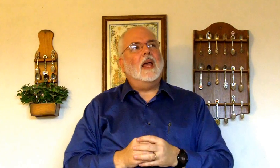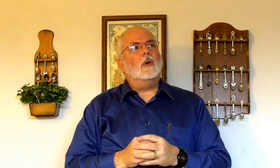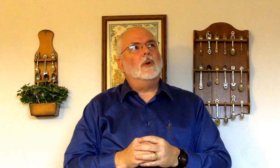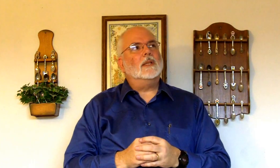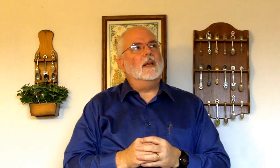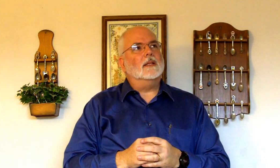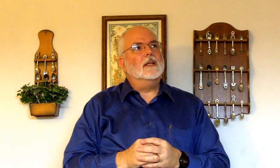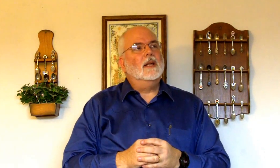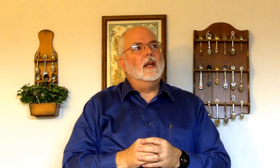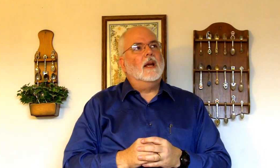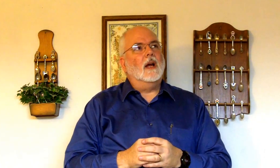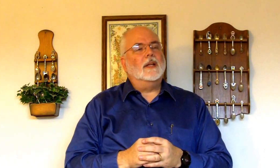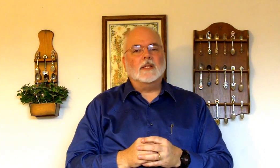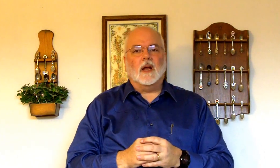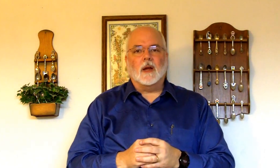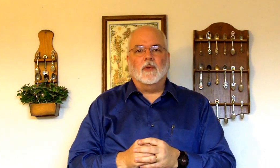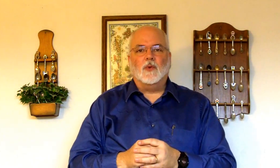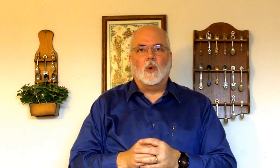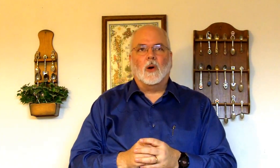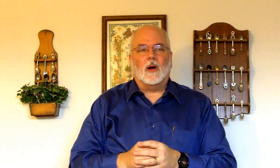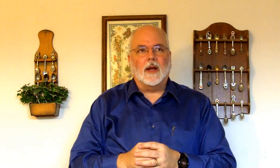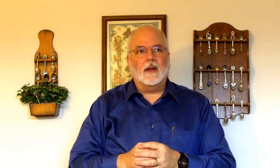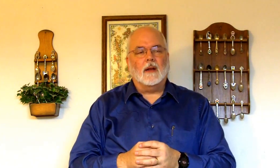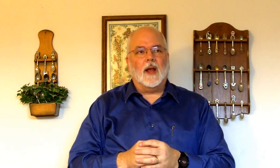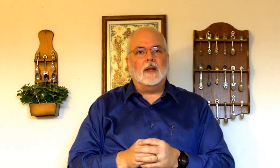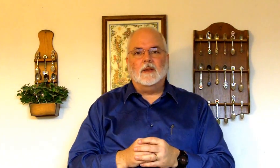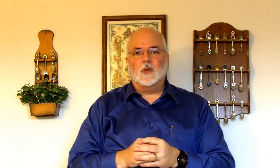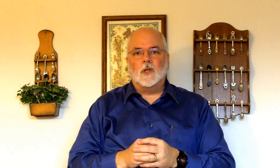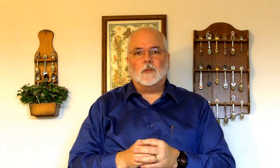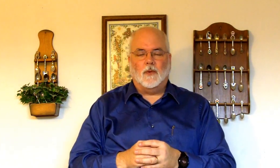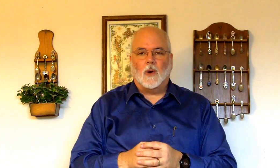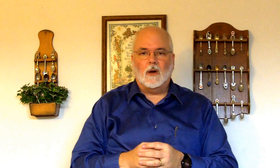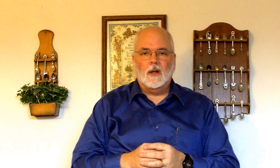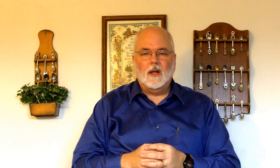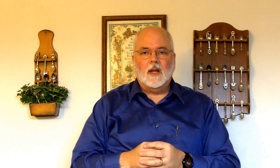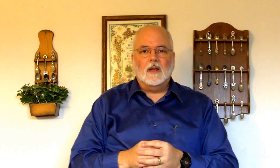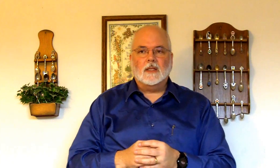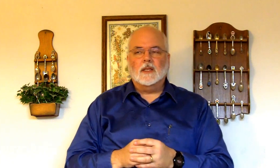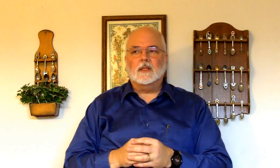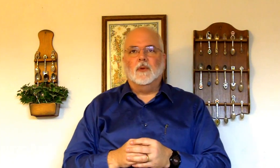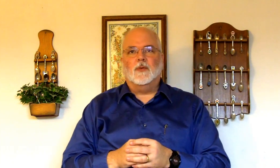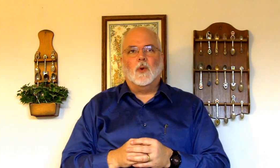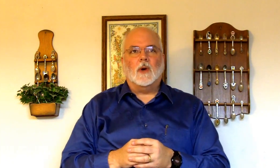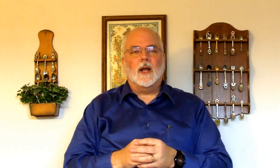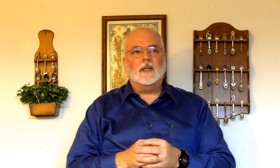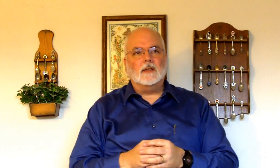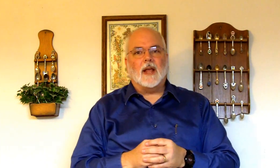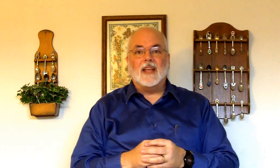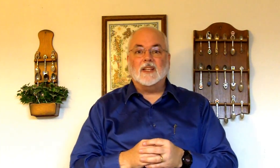how do I want to say this? This is not like before, like in, I did this once before. This is before as in